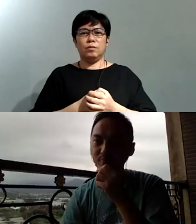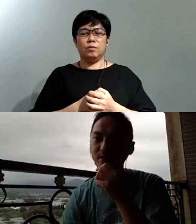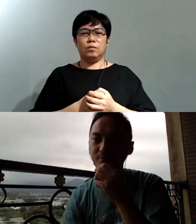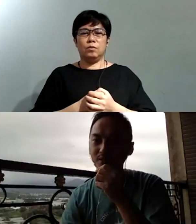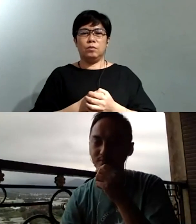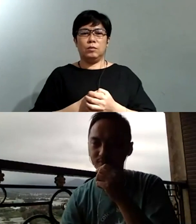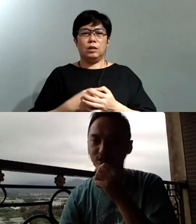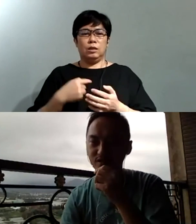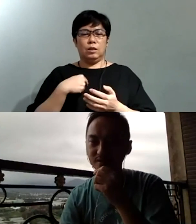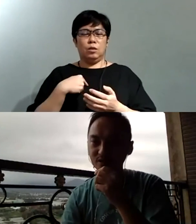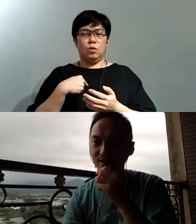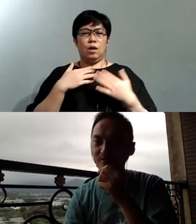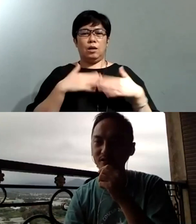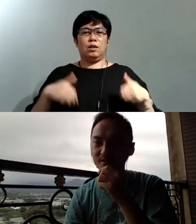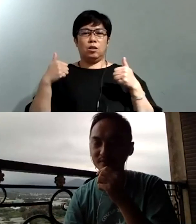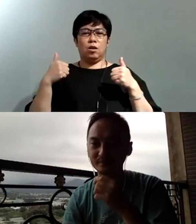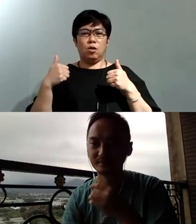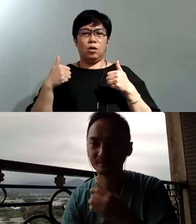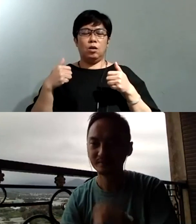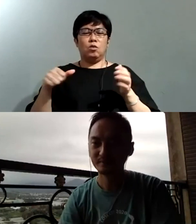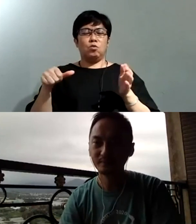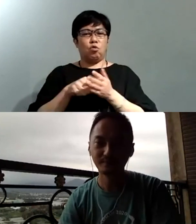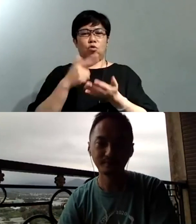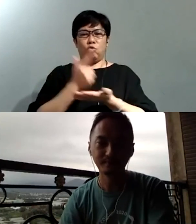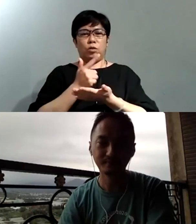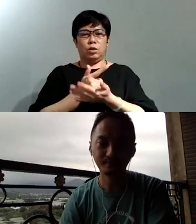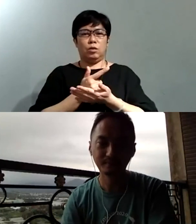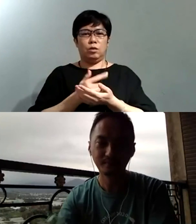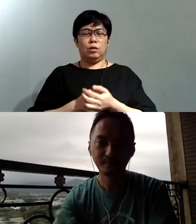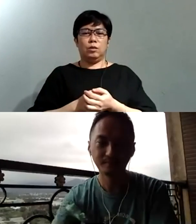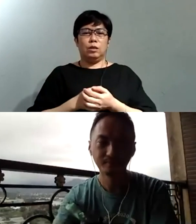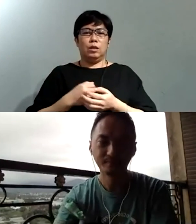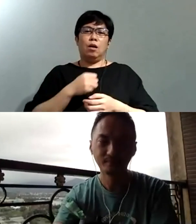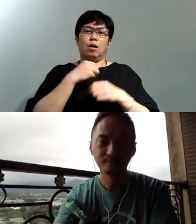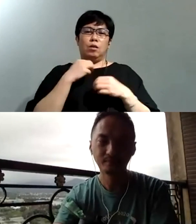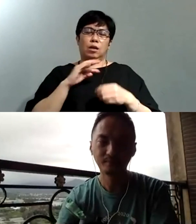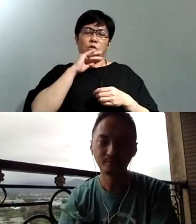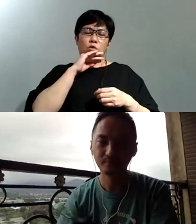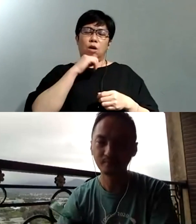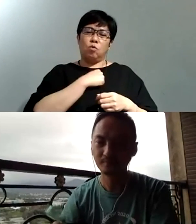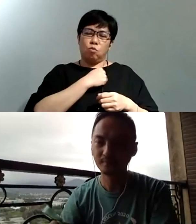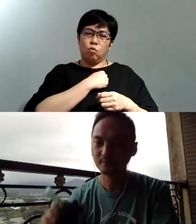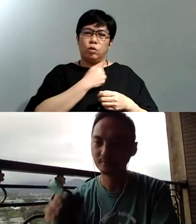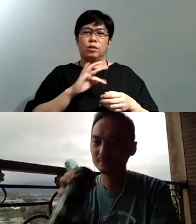take a break, but just stay healthy. Yeah, it's really important. Yeah, and Amalia?